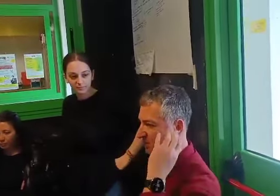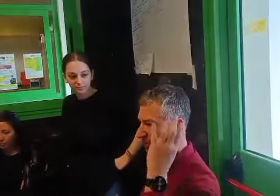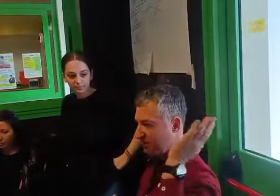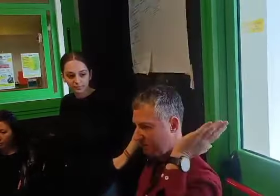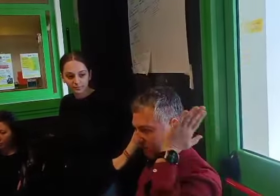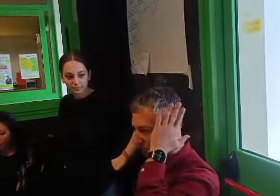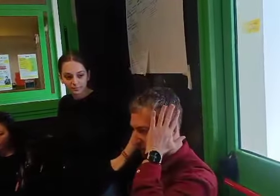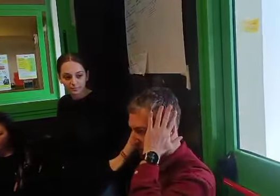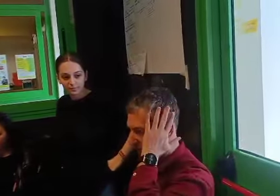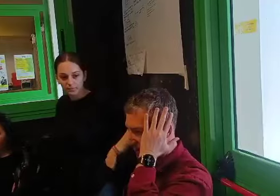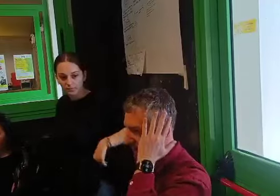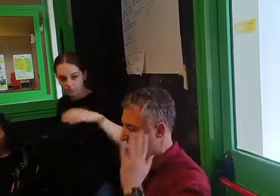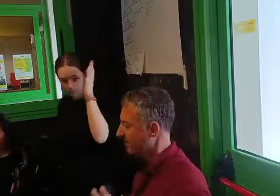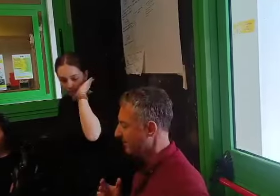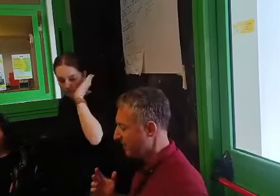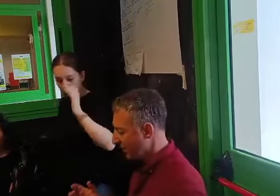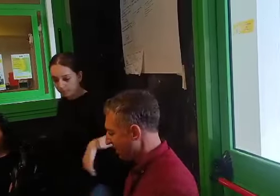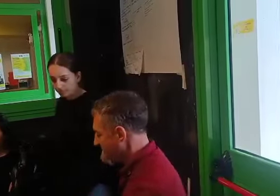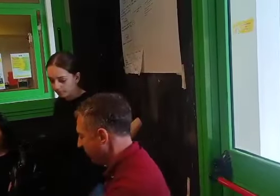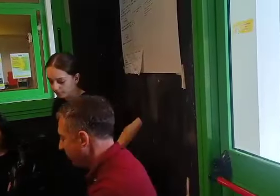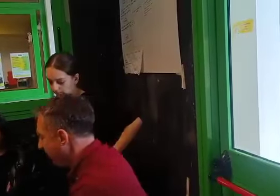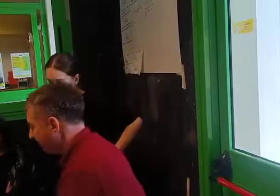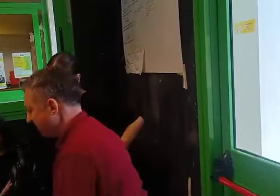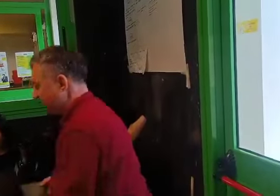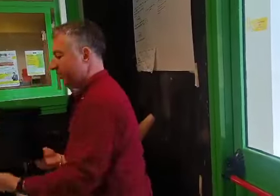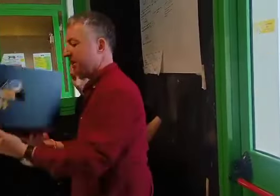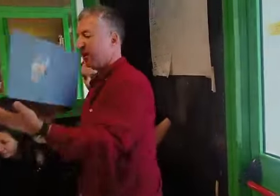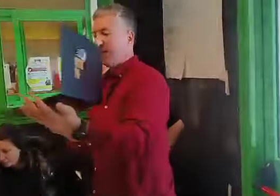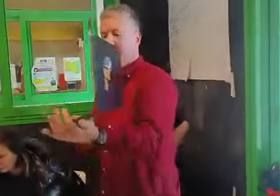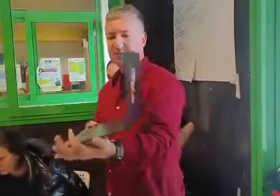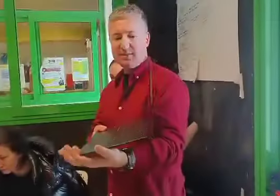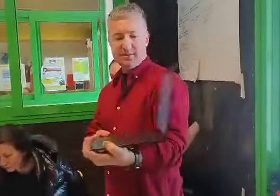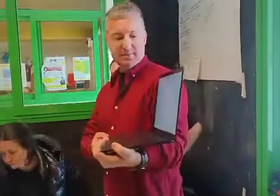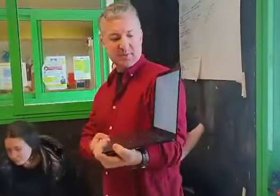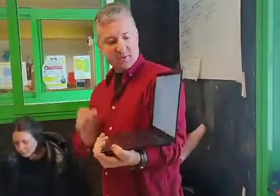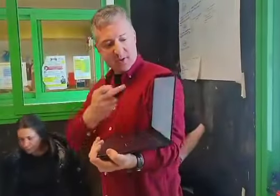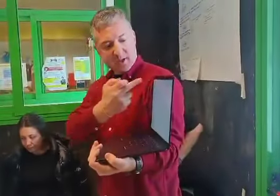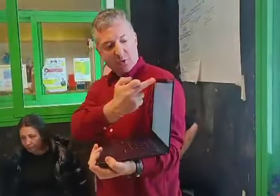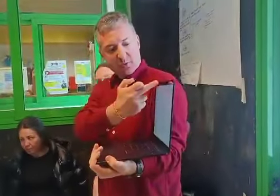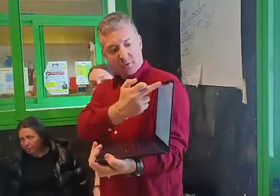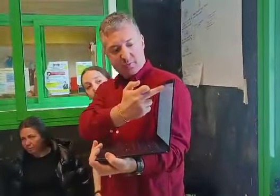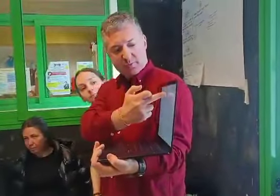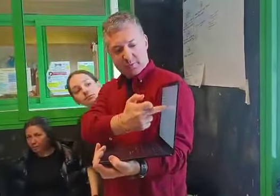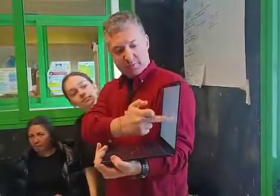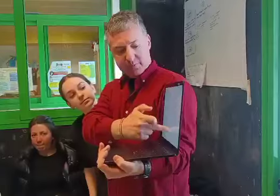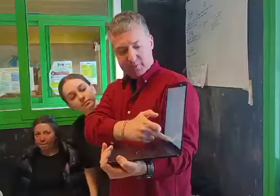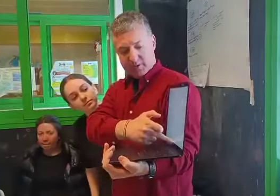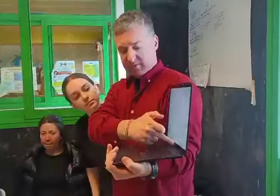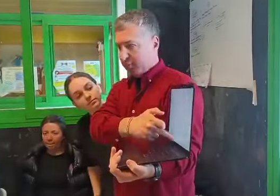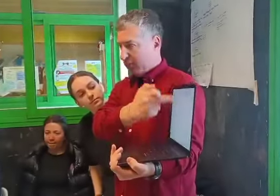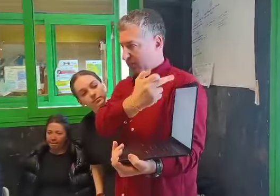but from the side. Yes. When you have the screen like this, you put